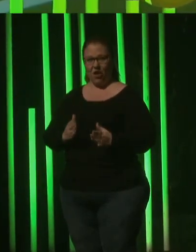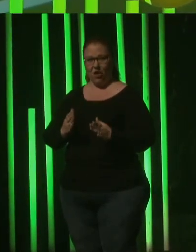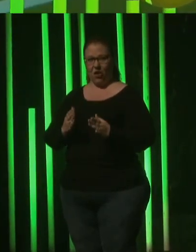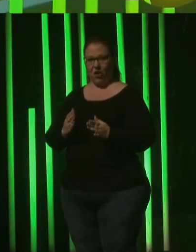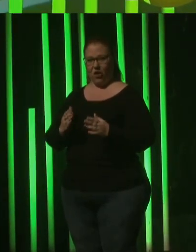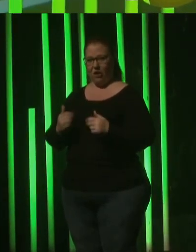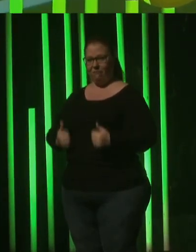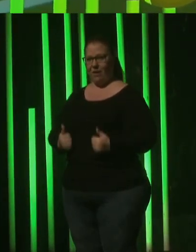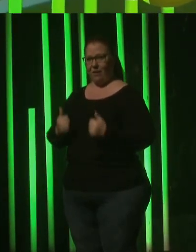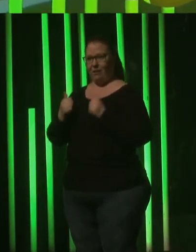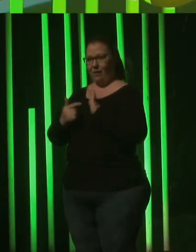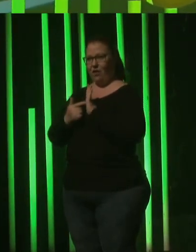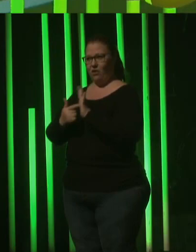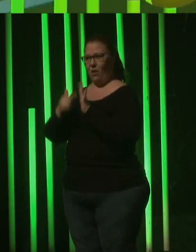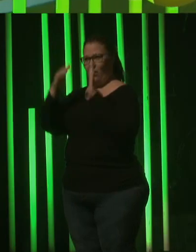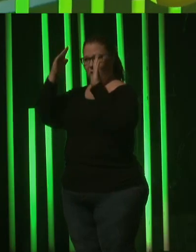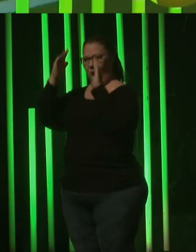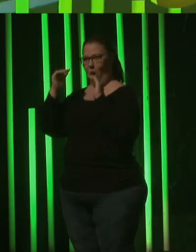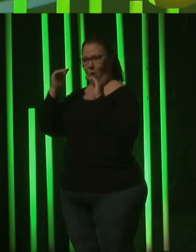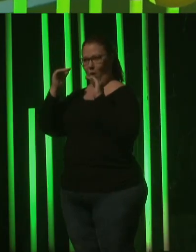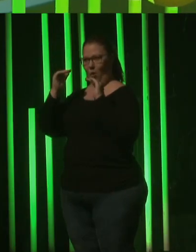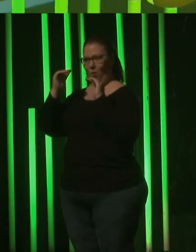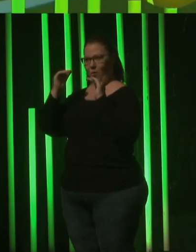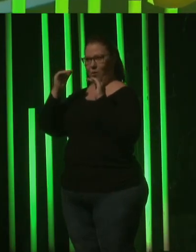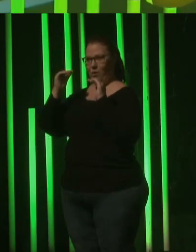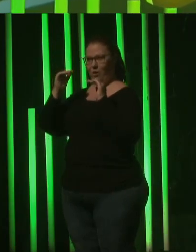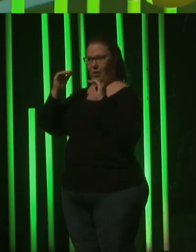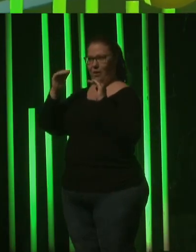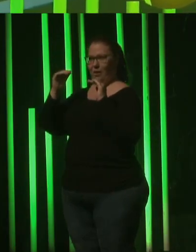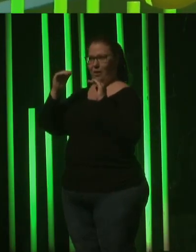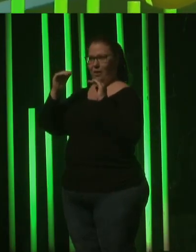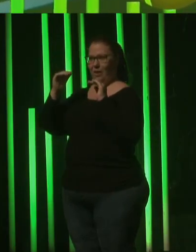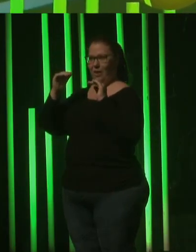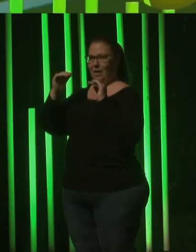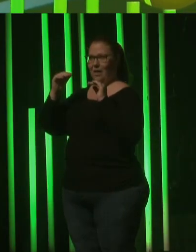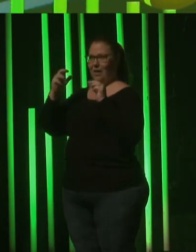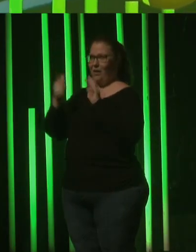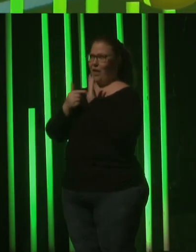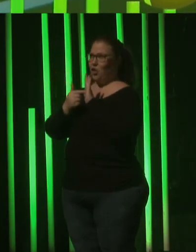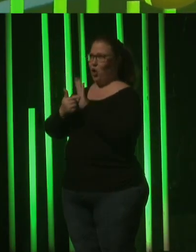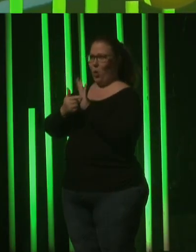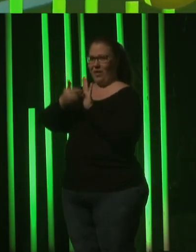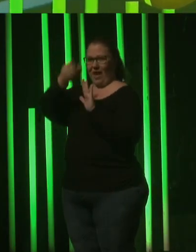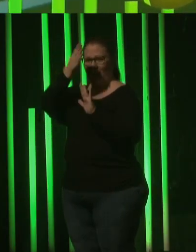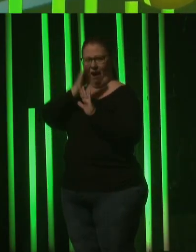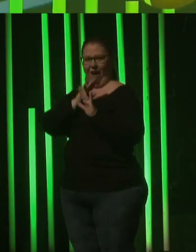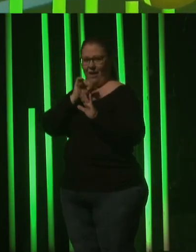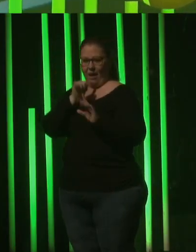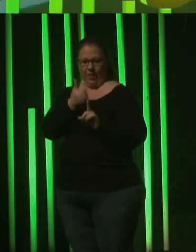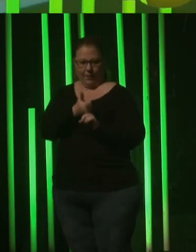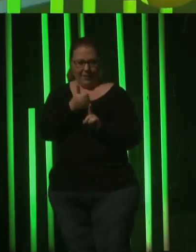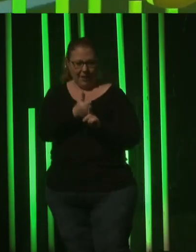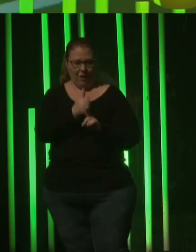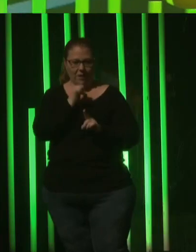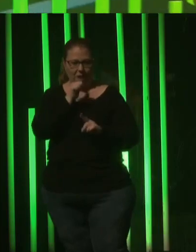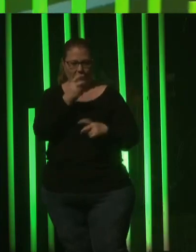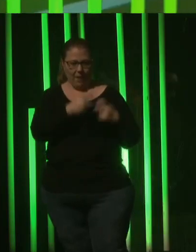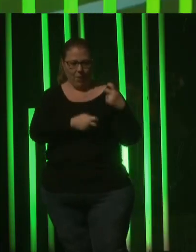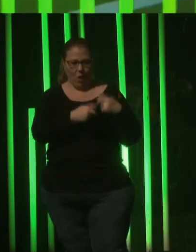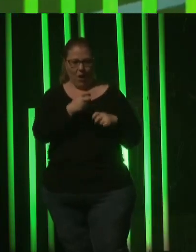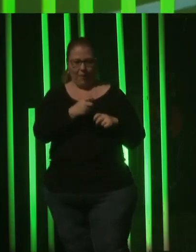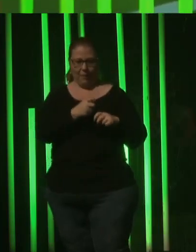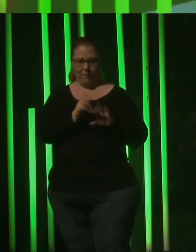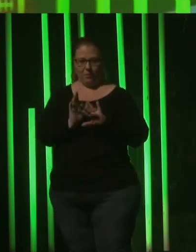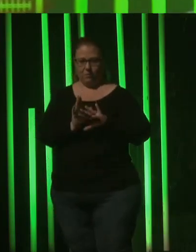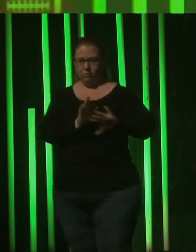hope magnifies God and not themselves or their problems. Now, let me